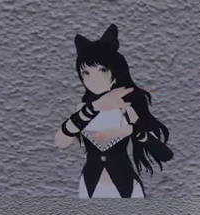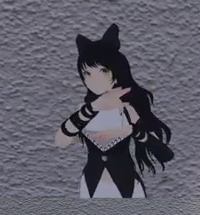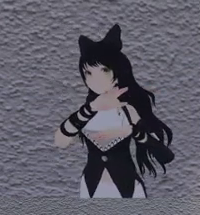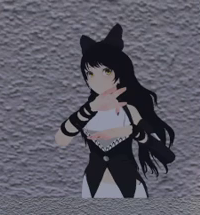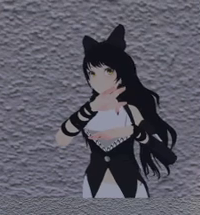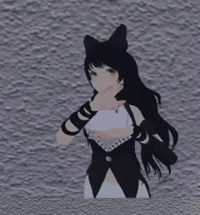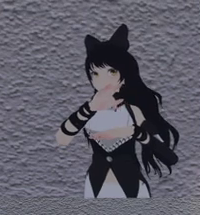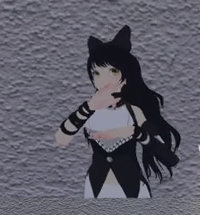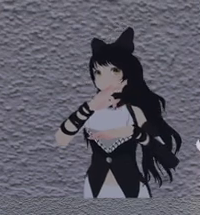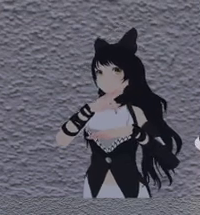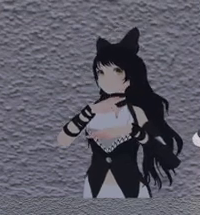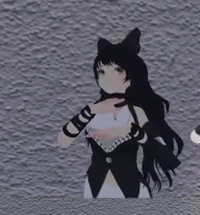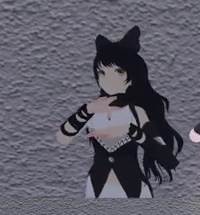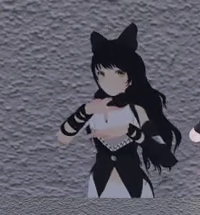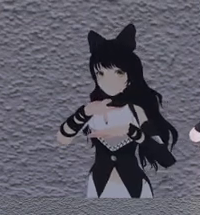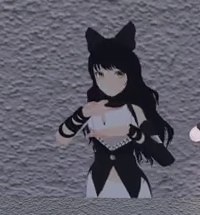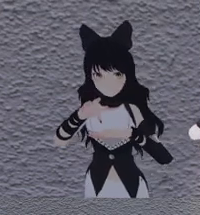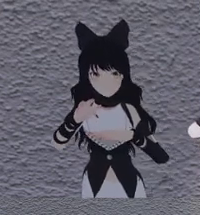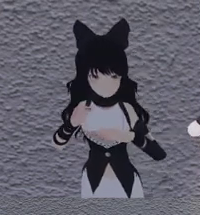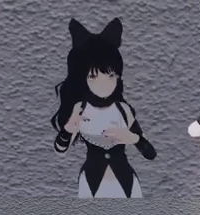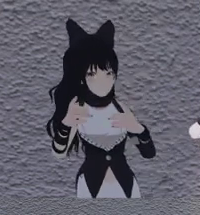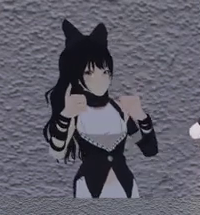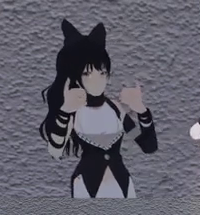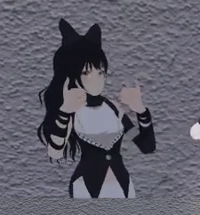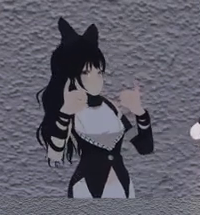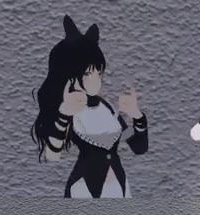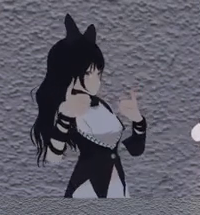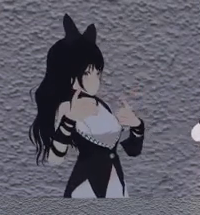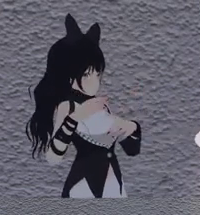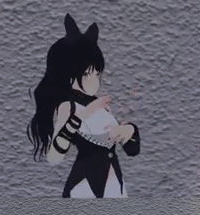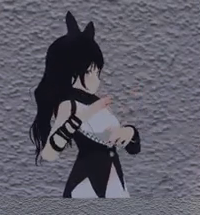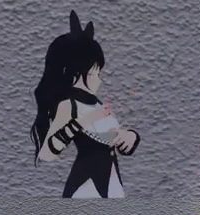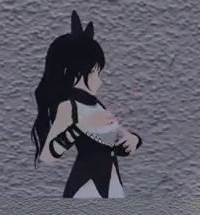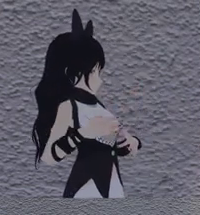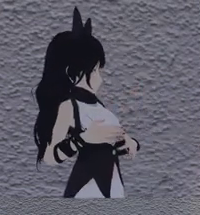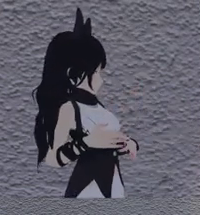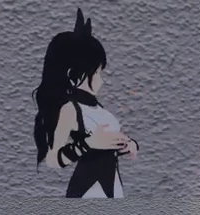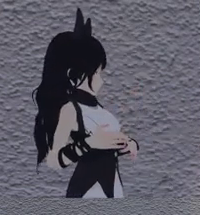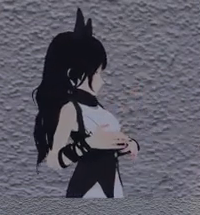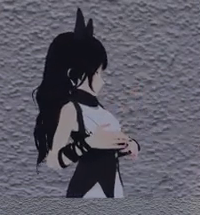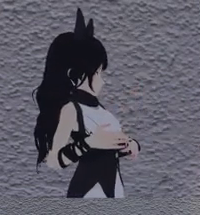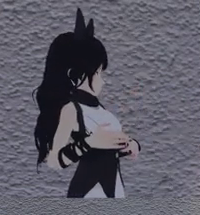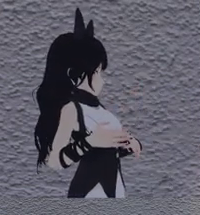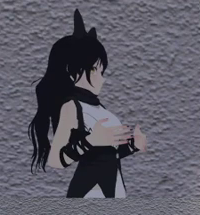Empty. If you don't have index, you're just going to imply it like this, and then empty.